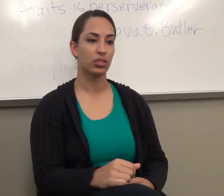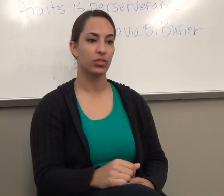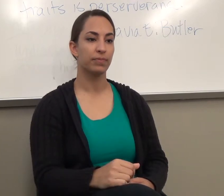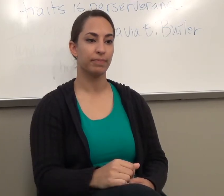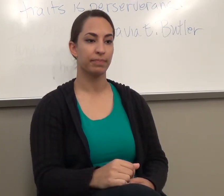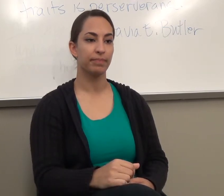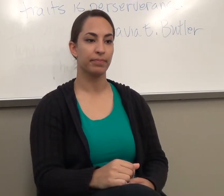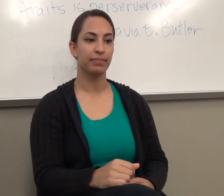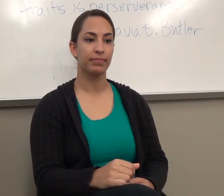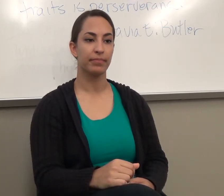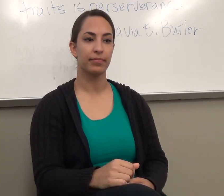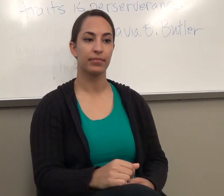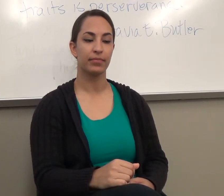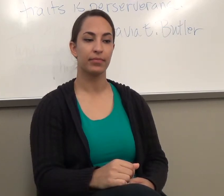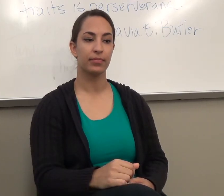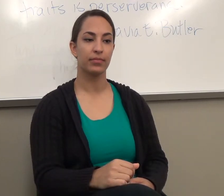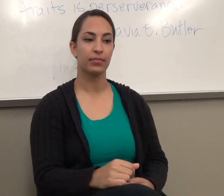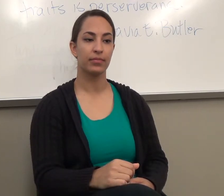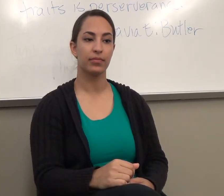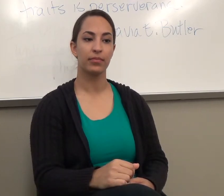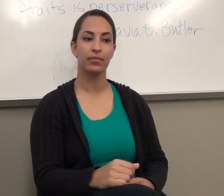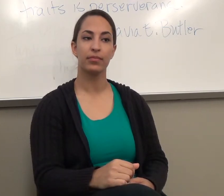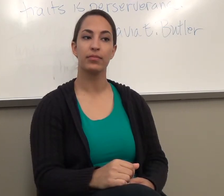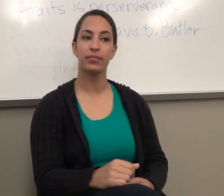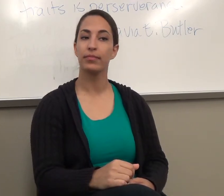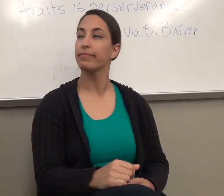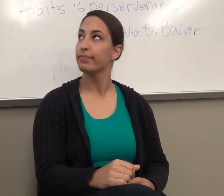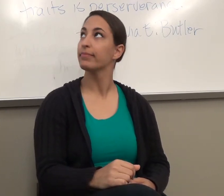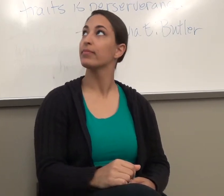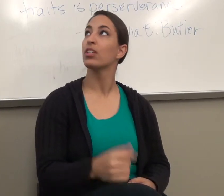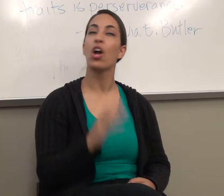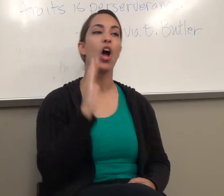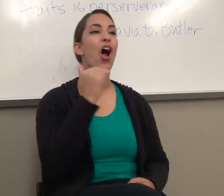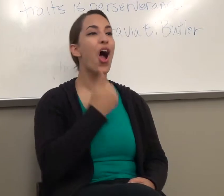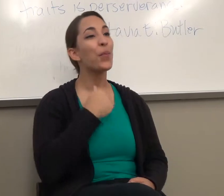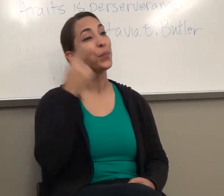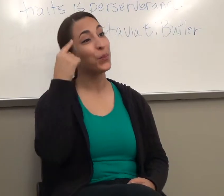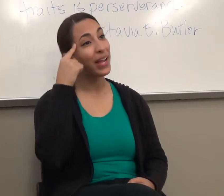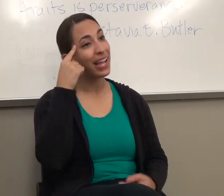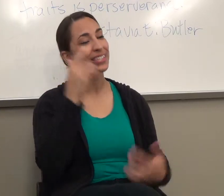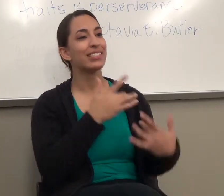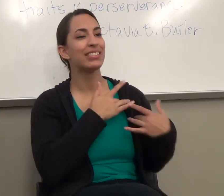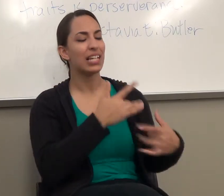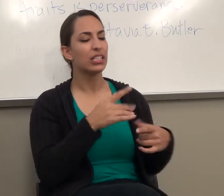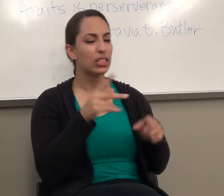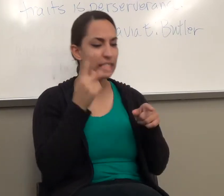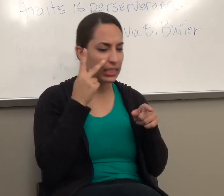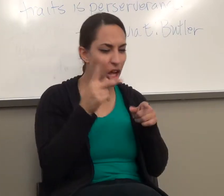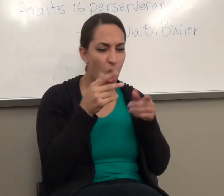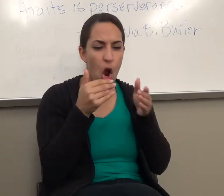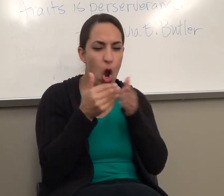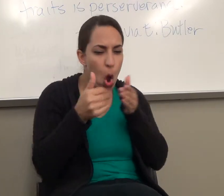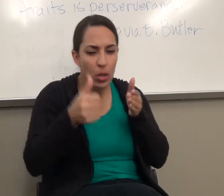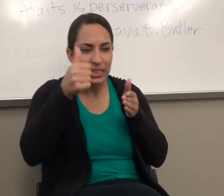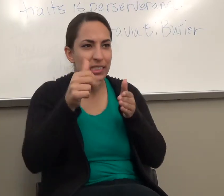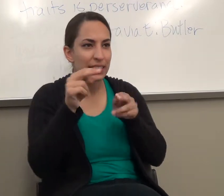noun nearest to it that makes sense. This noun doesn't make any sense. But it's also called, I call